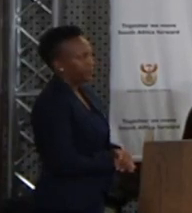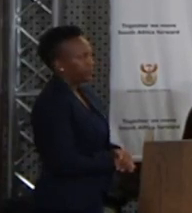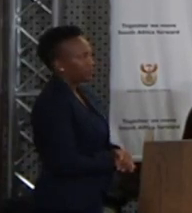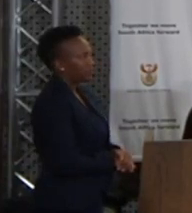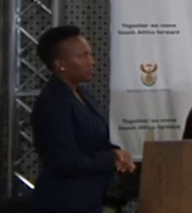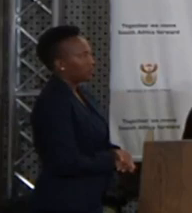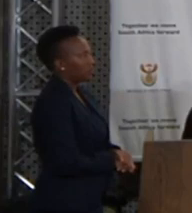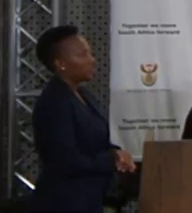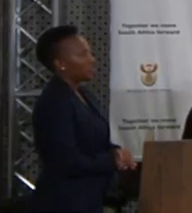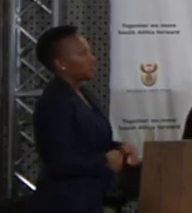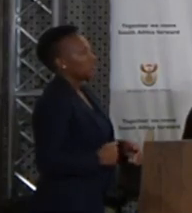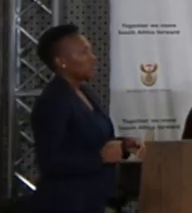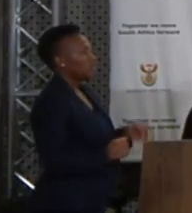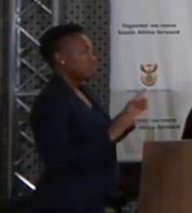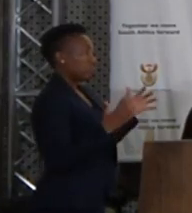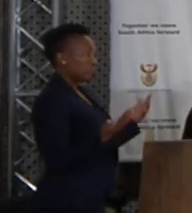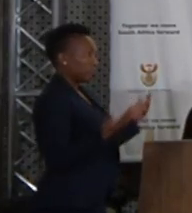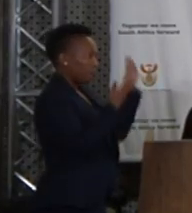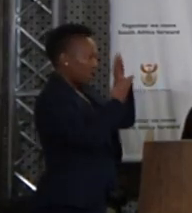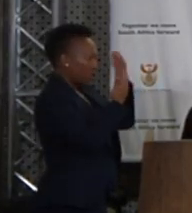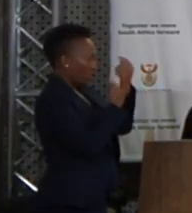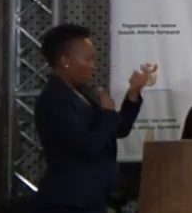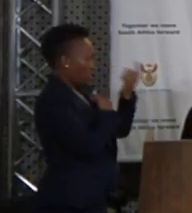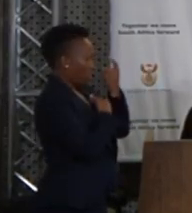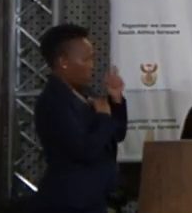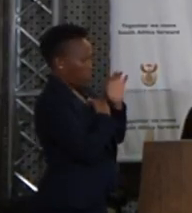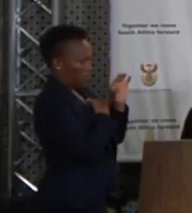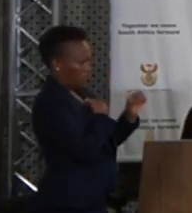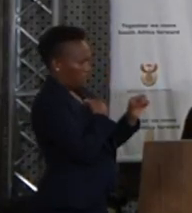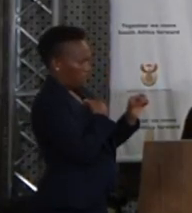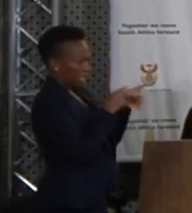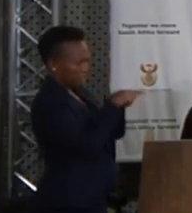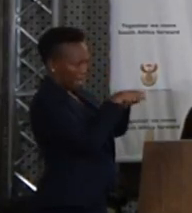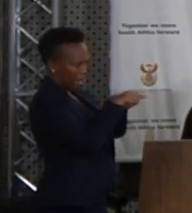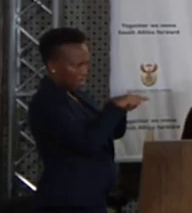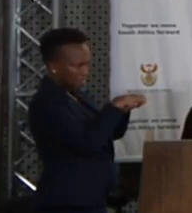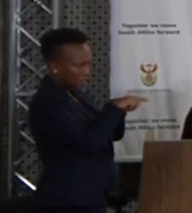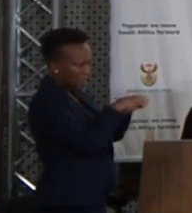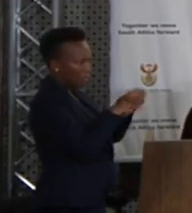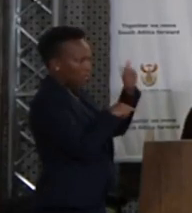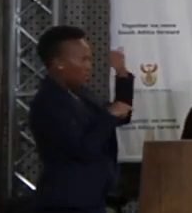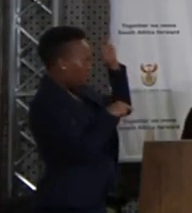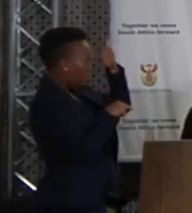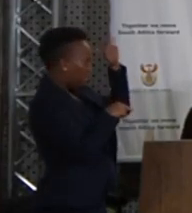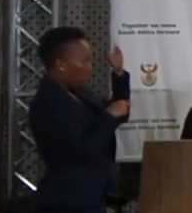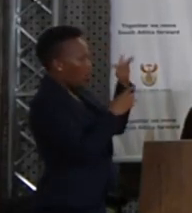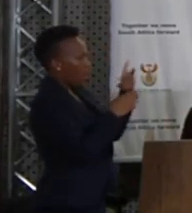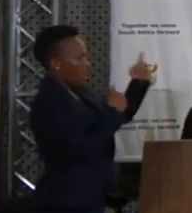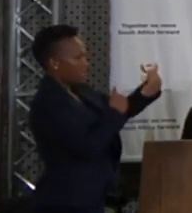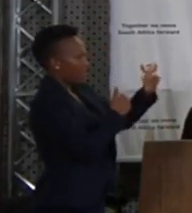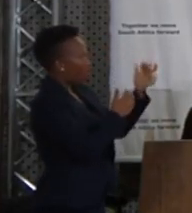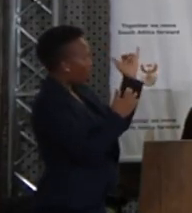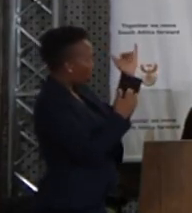Well, I don't know whether there was this question of testing and screening at the border. But